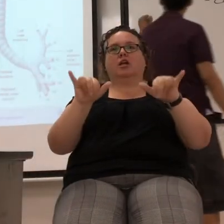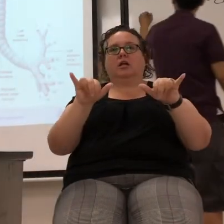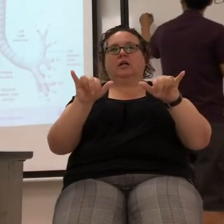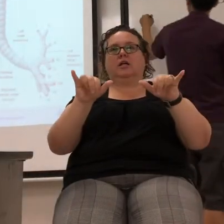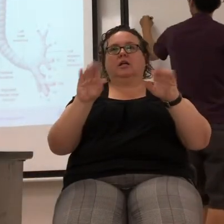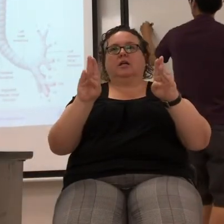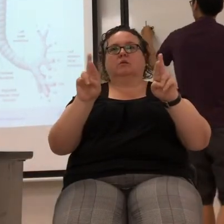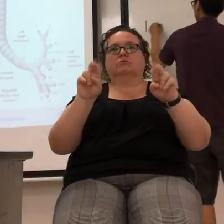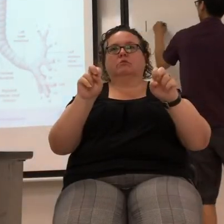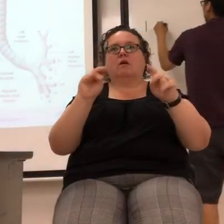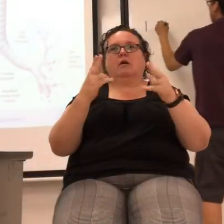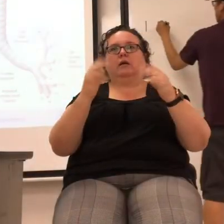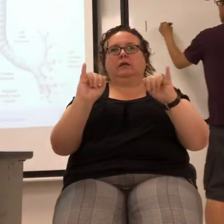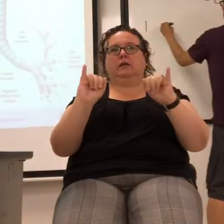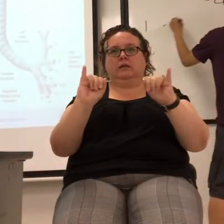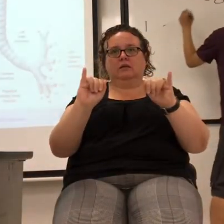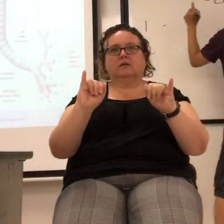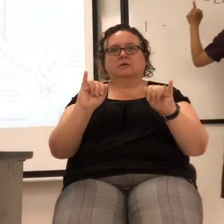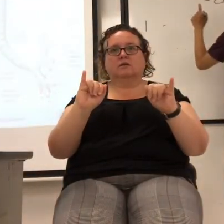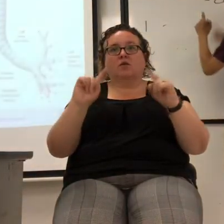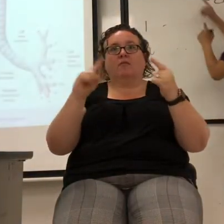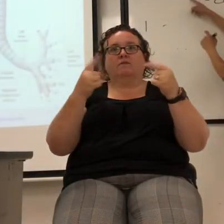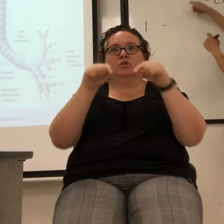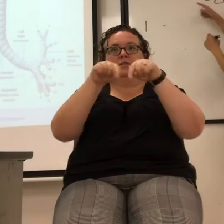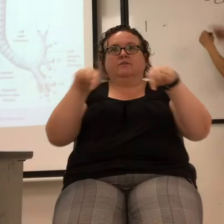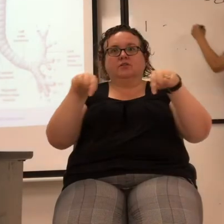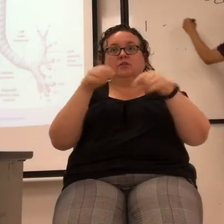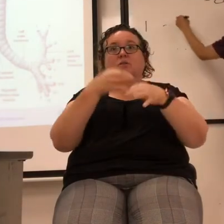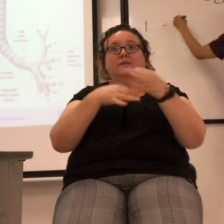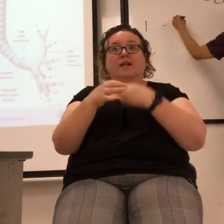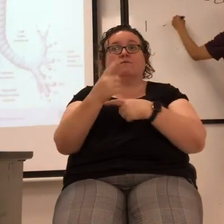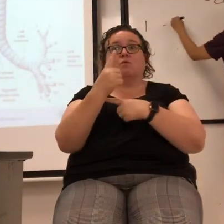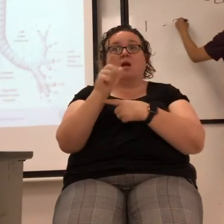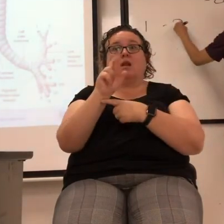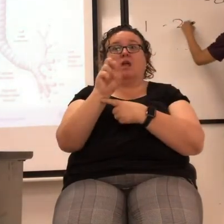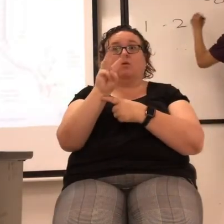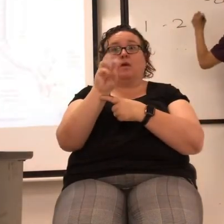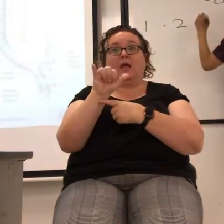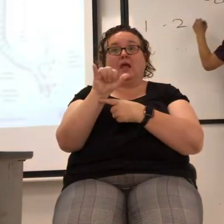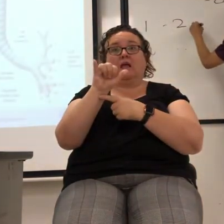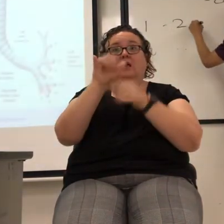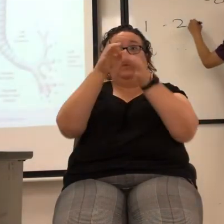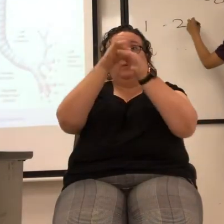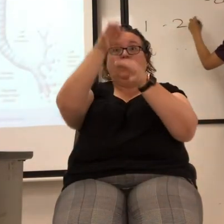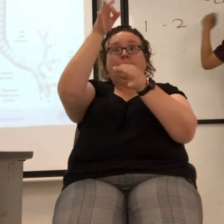So that's the first division. So now, instead of one airway, you're going to have two airways.